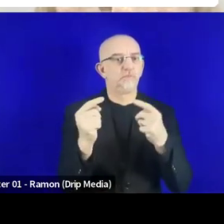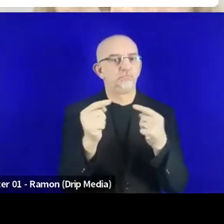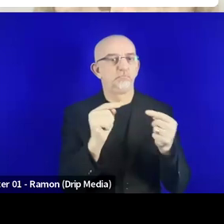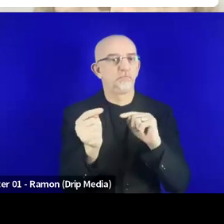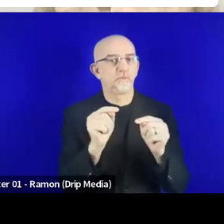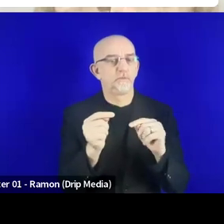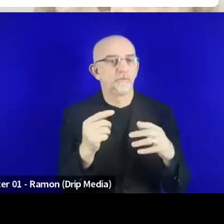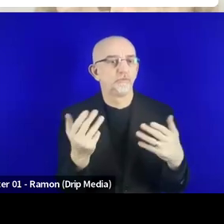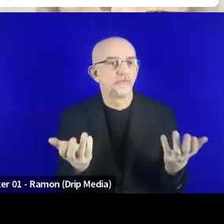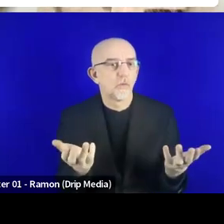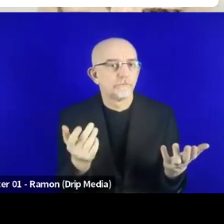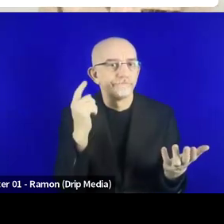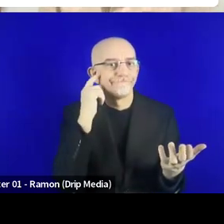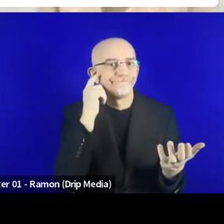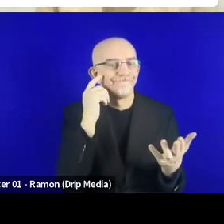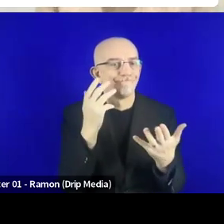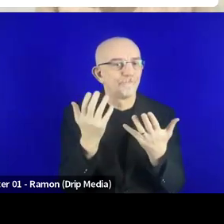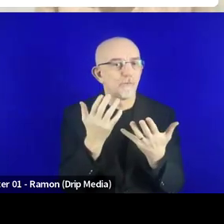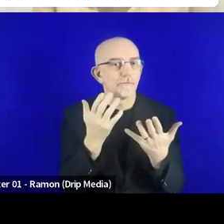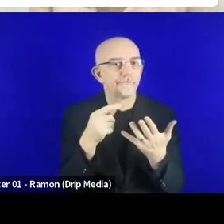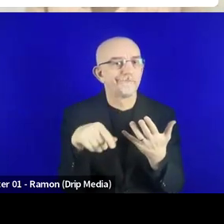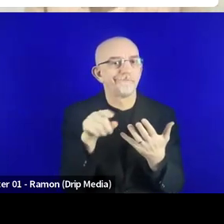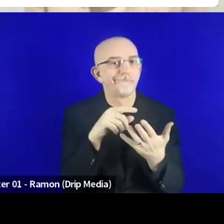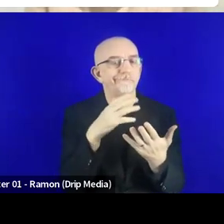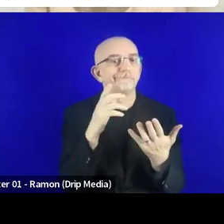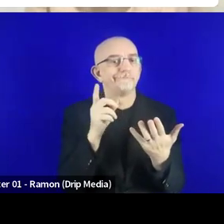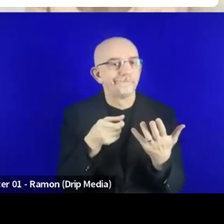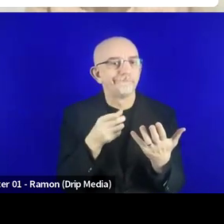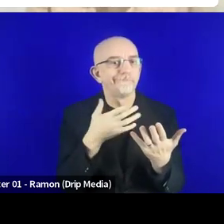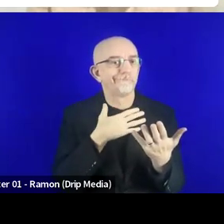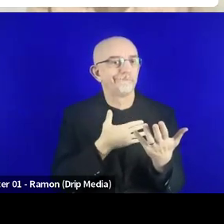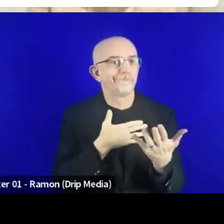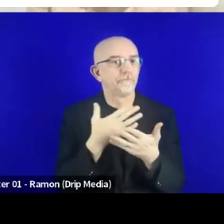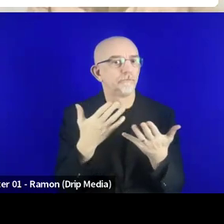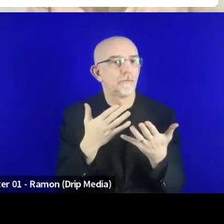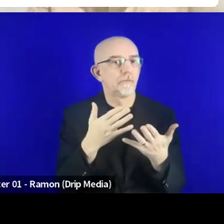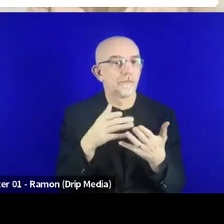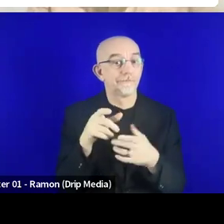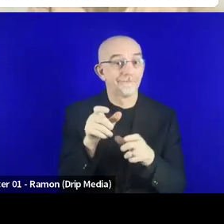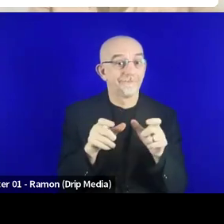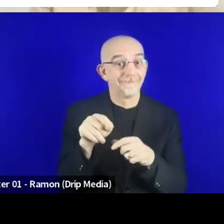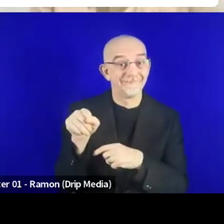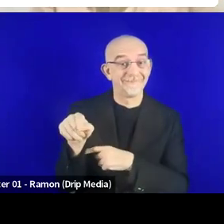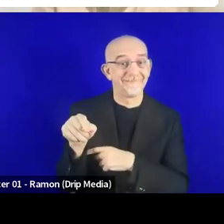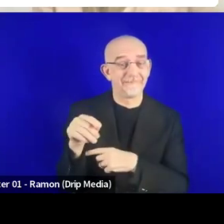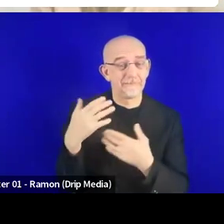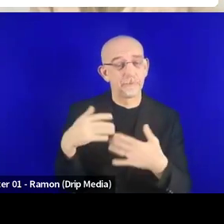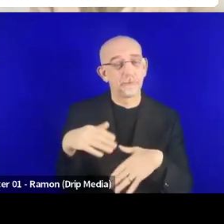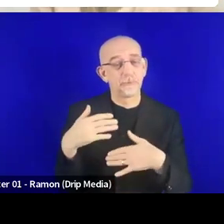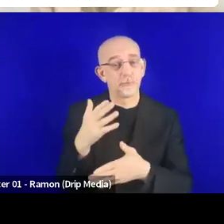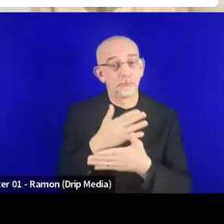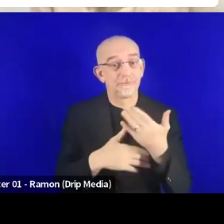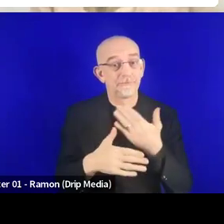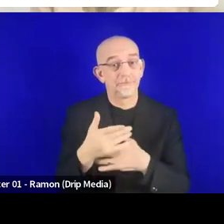needs are different. And then this grant can retarget to address identified issues, because the